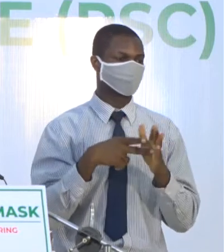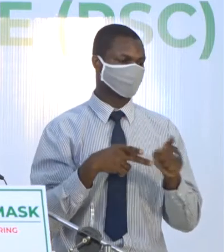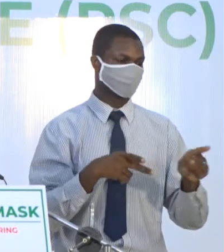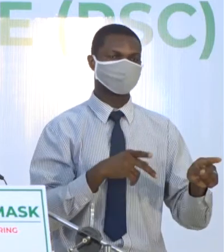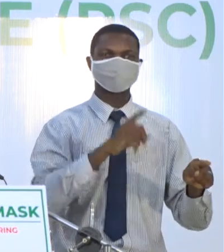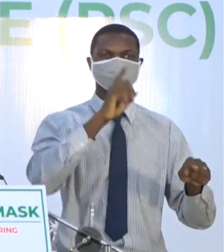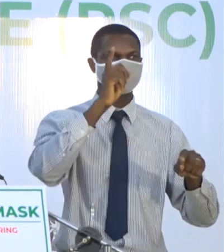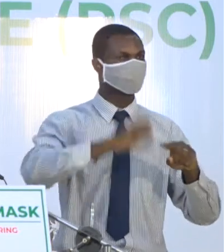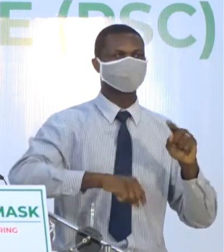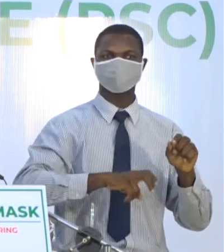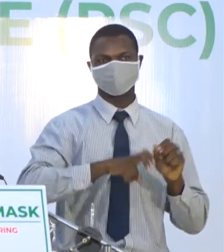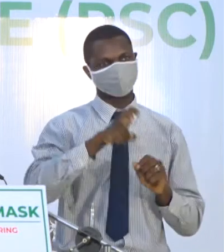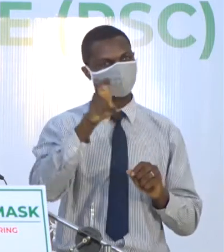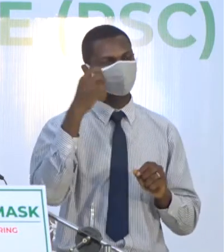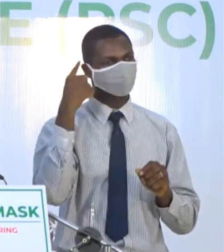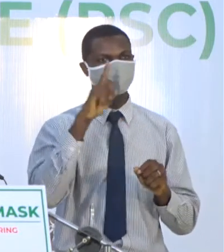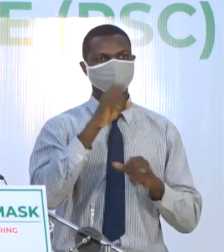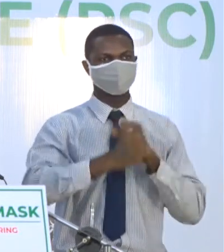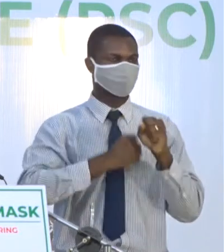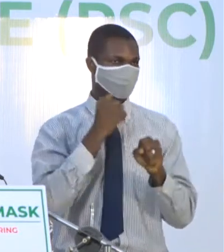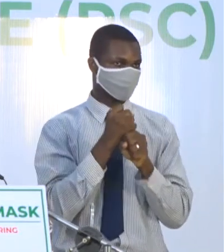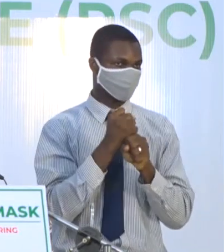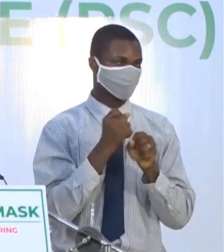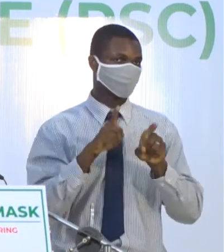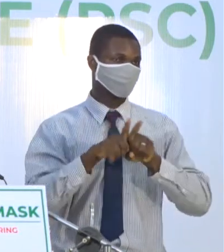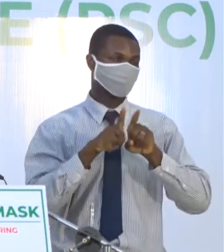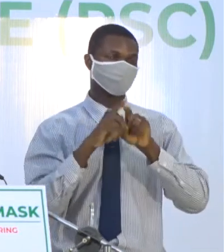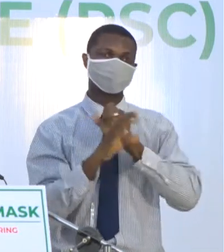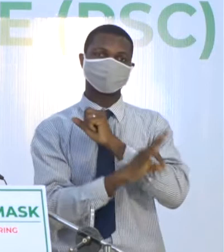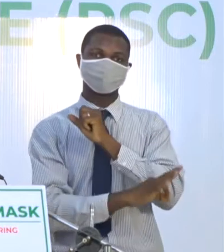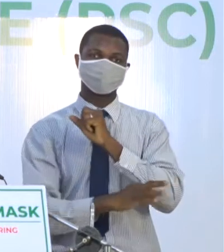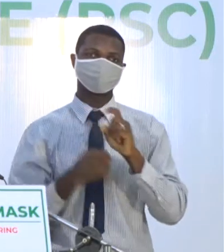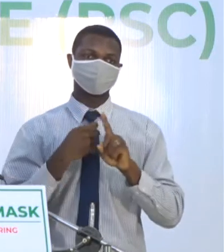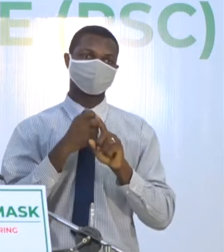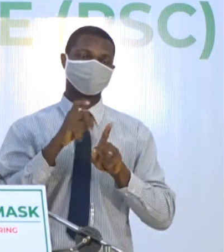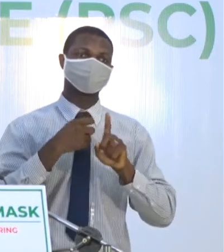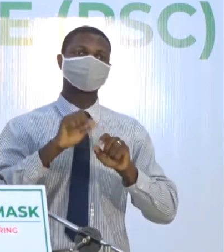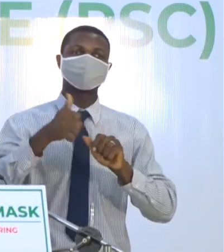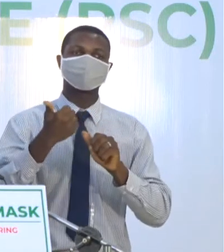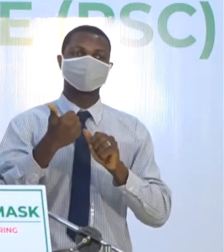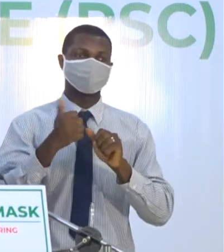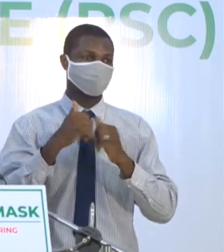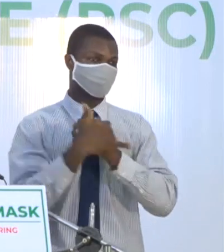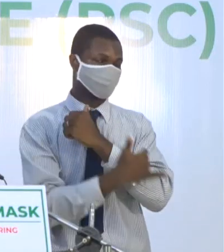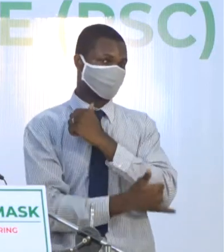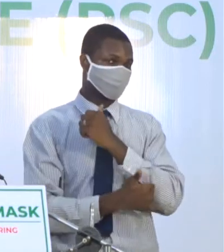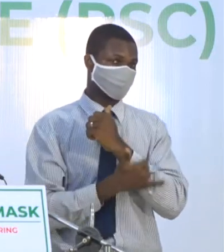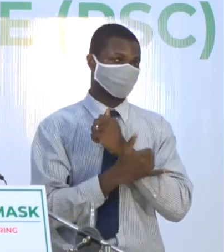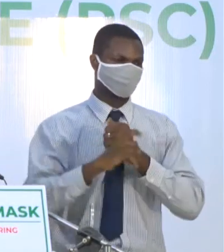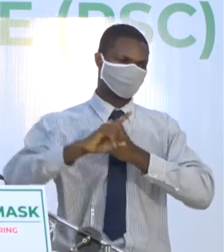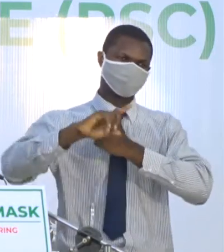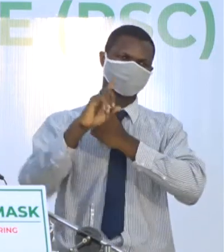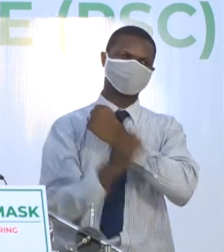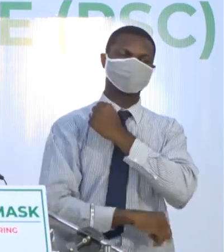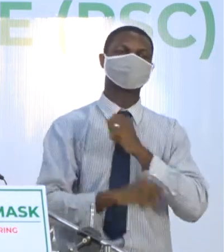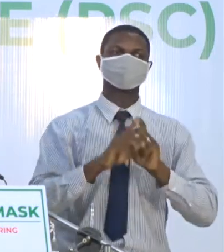the chairman and secretary to the government of the federation, Mr. Boss Mustafa, said discussions were, however, ongoing on